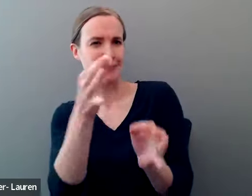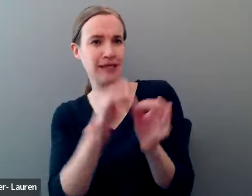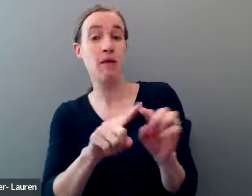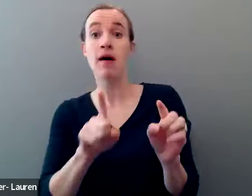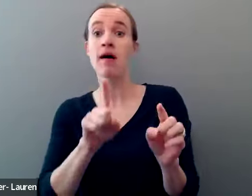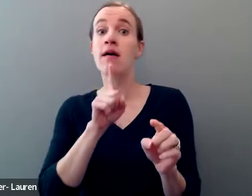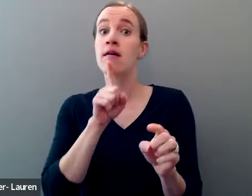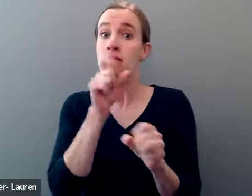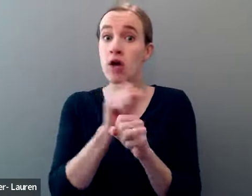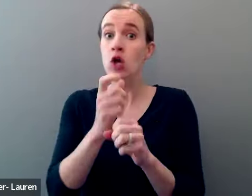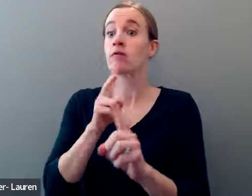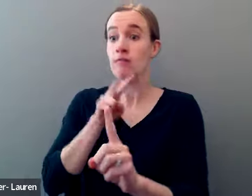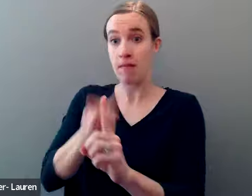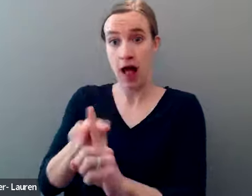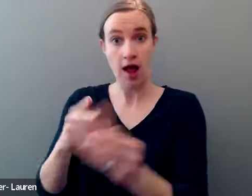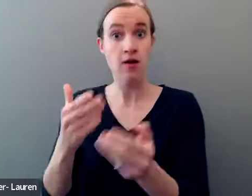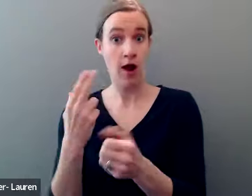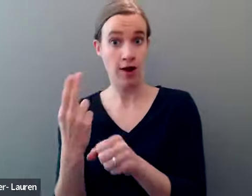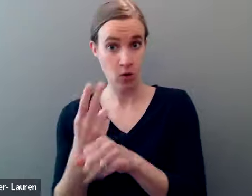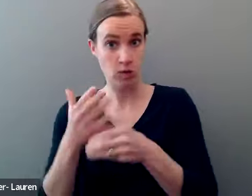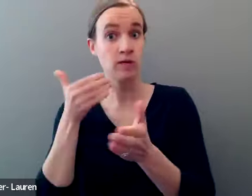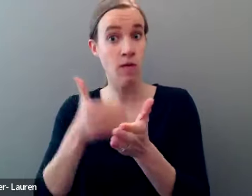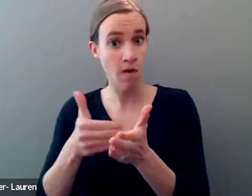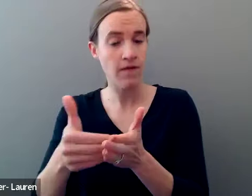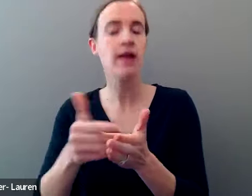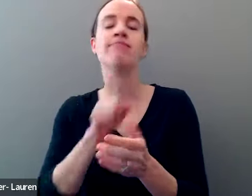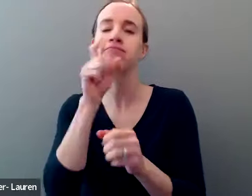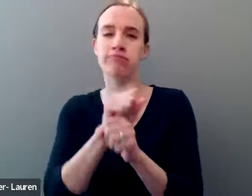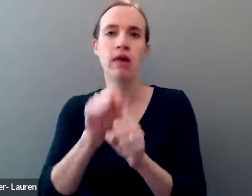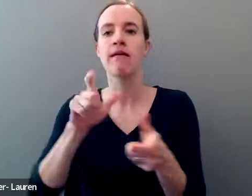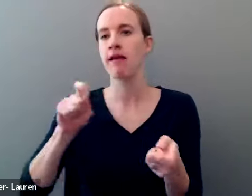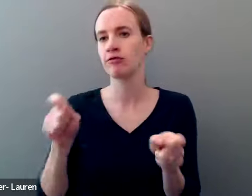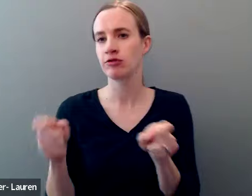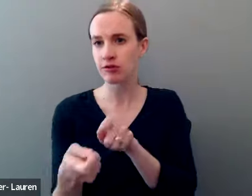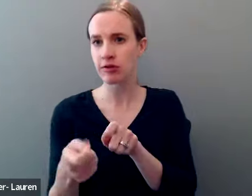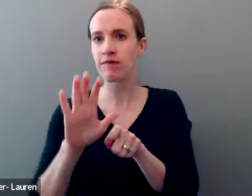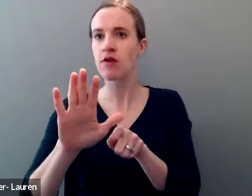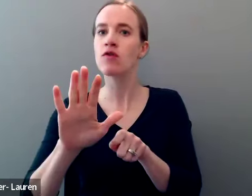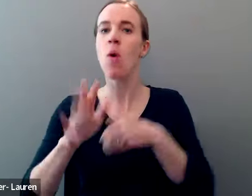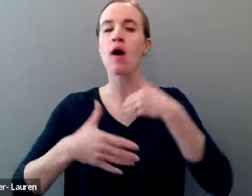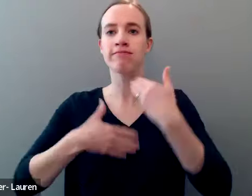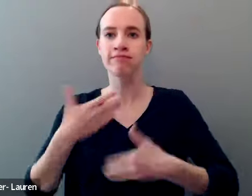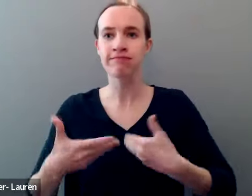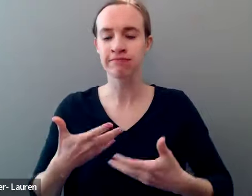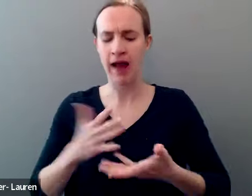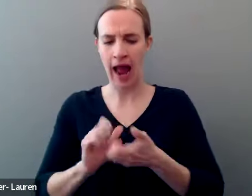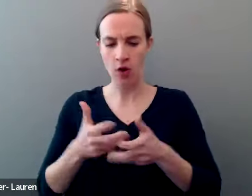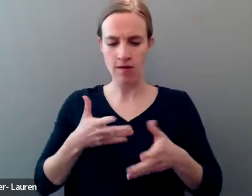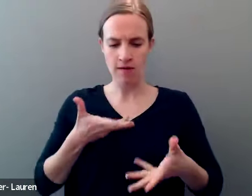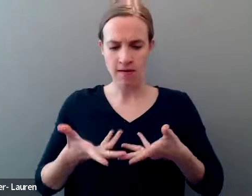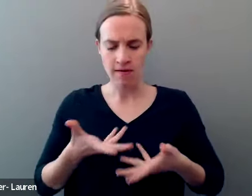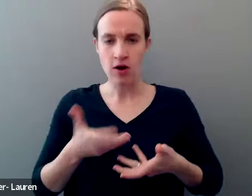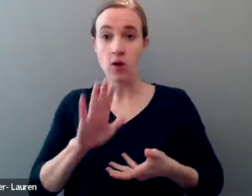them consistently, they can really shift how you experience emotions, and how